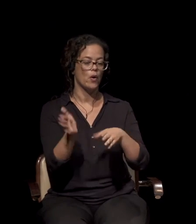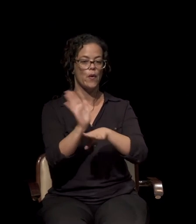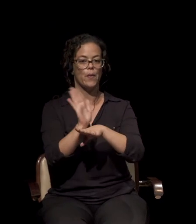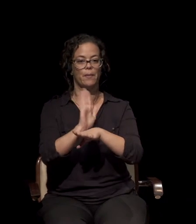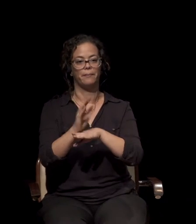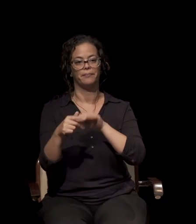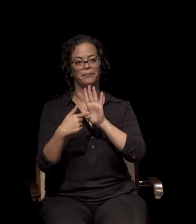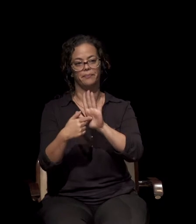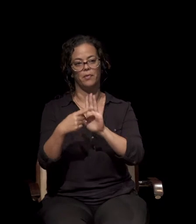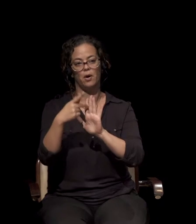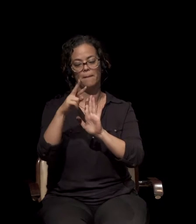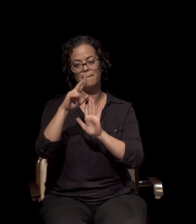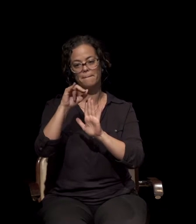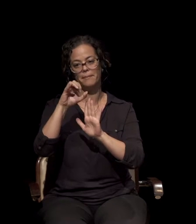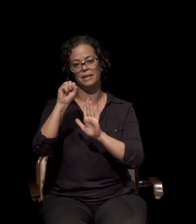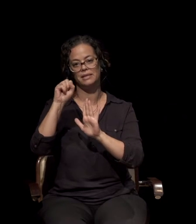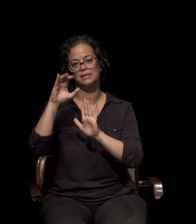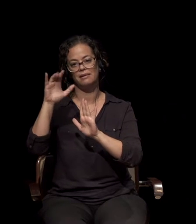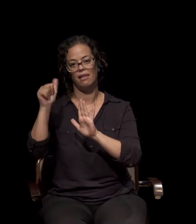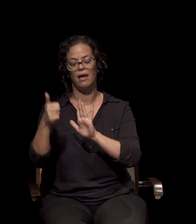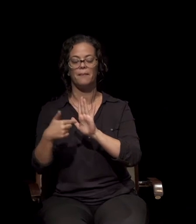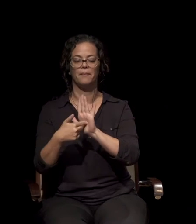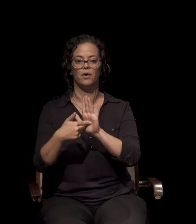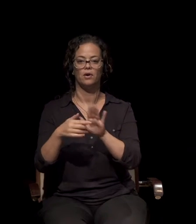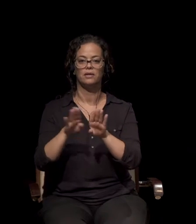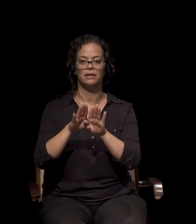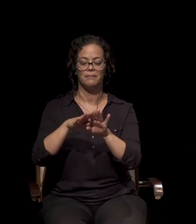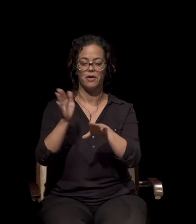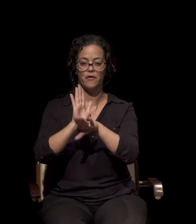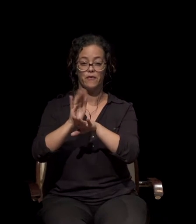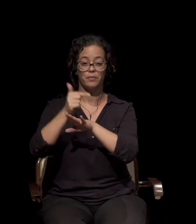That was the video we saw yesterday that Lars showed us.